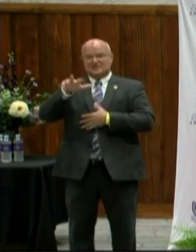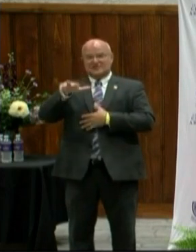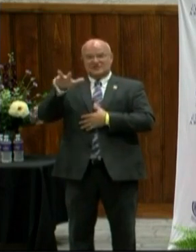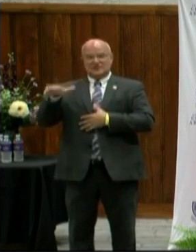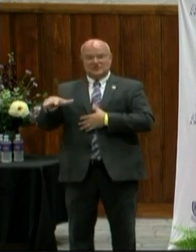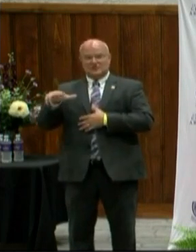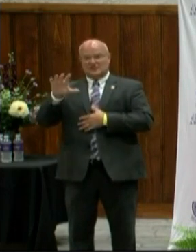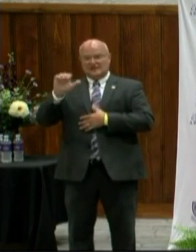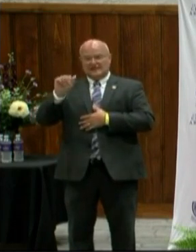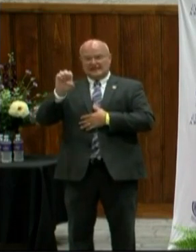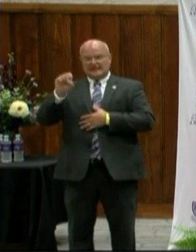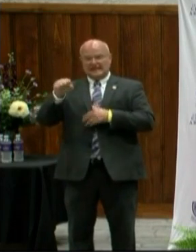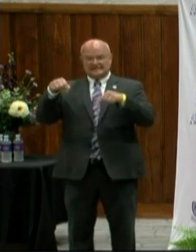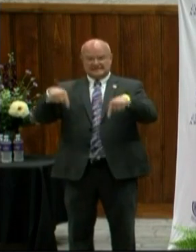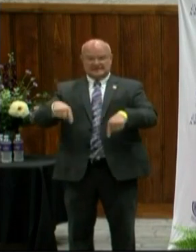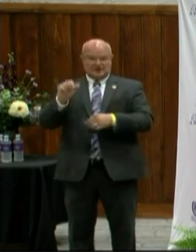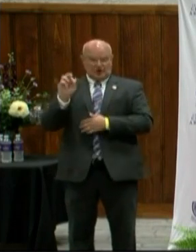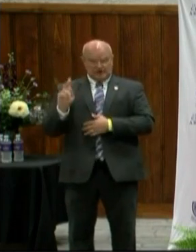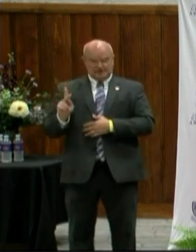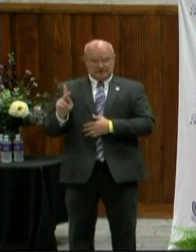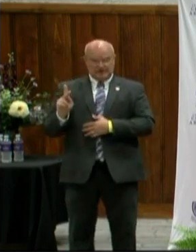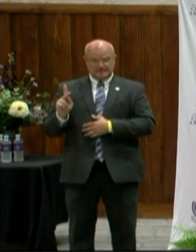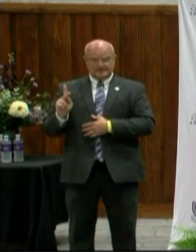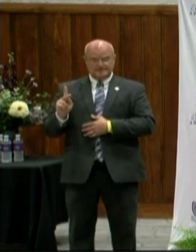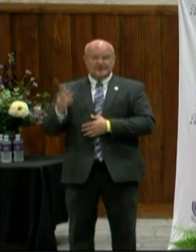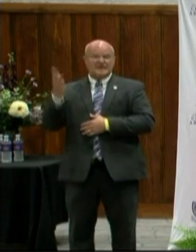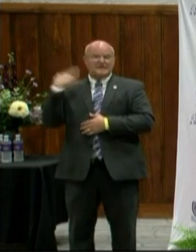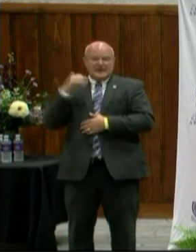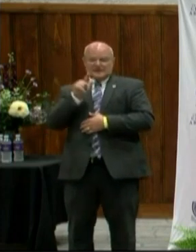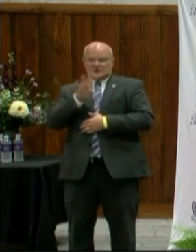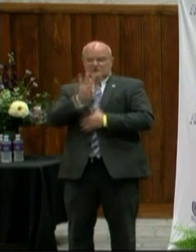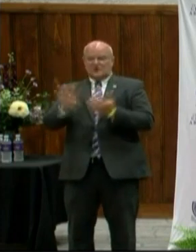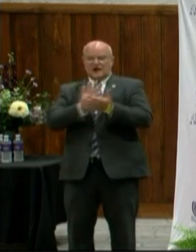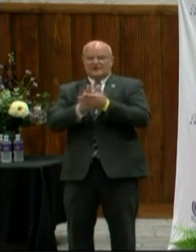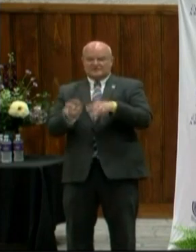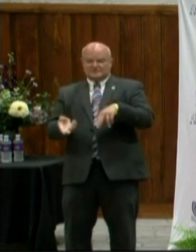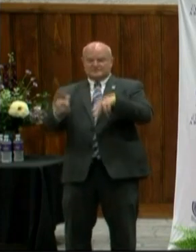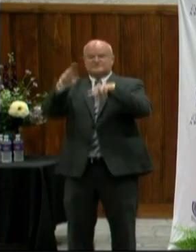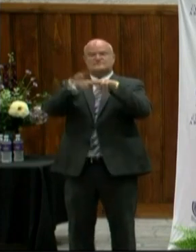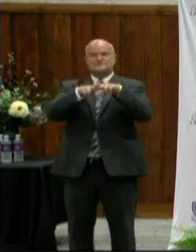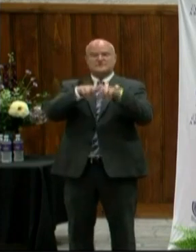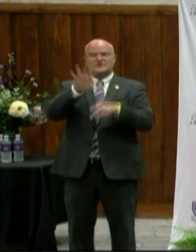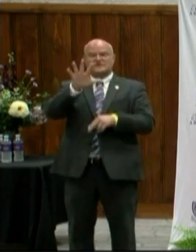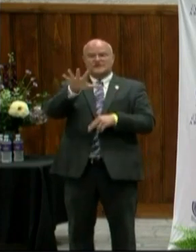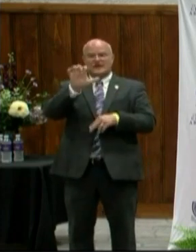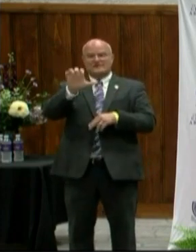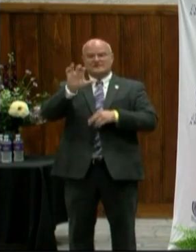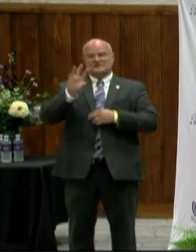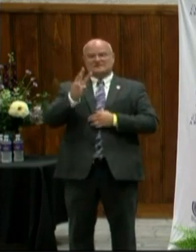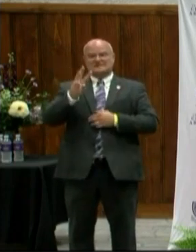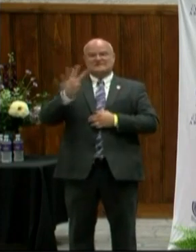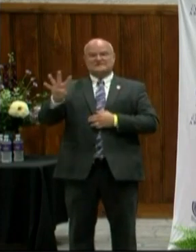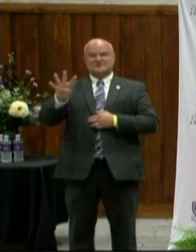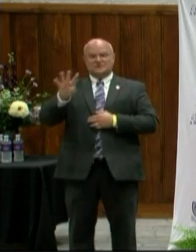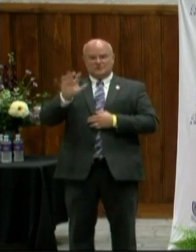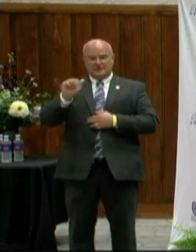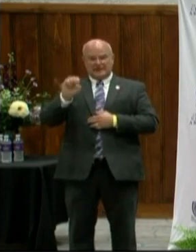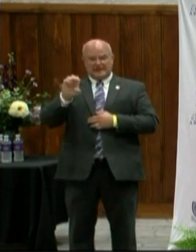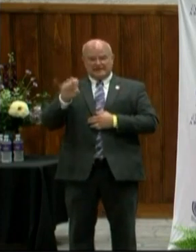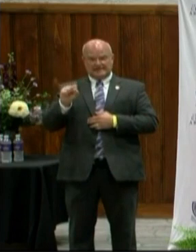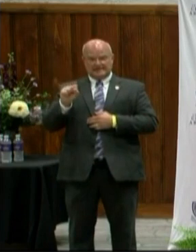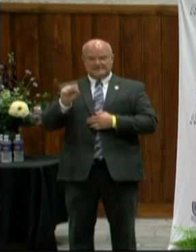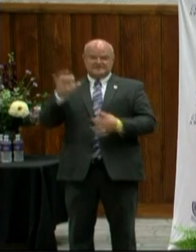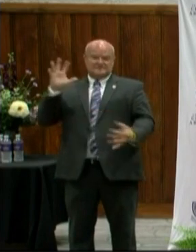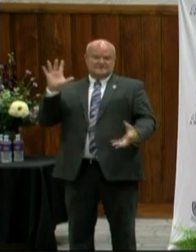29,733 cases in Arkansas. Over the last 24 hours, we have an additional 564 cases.